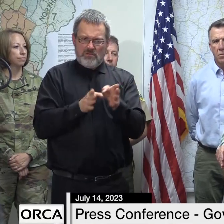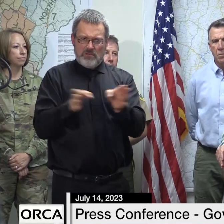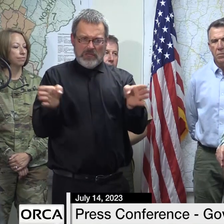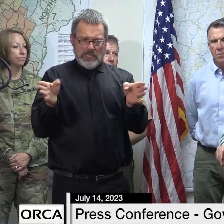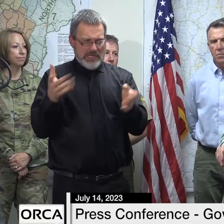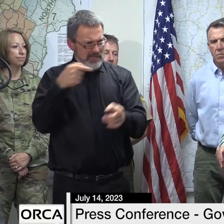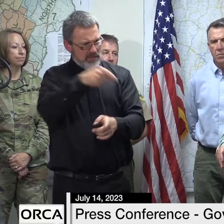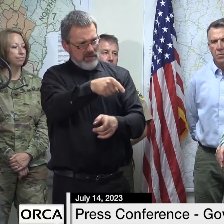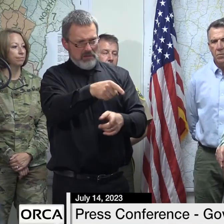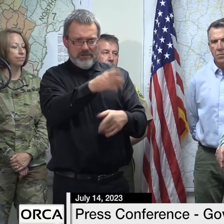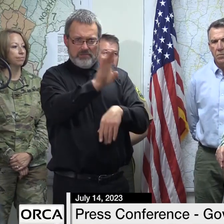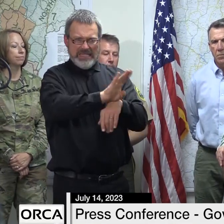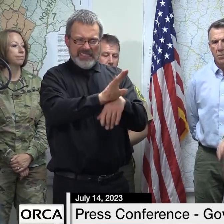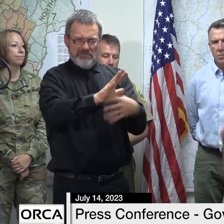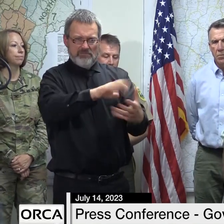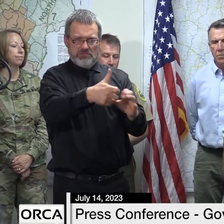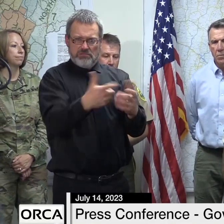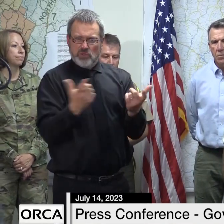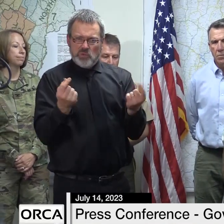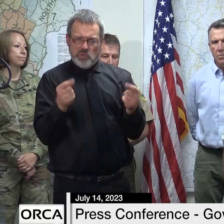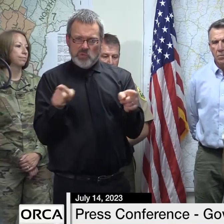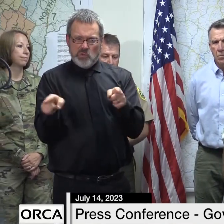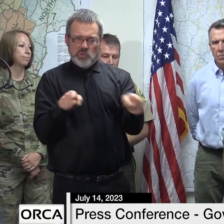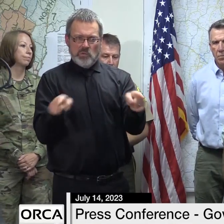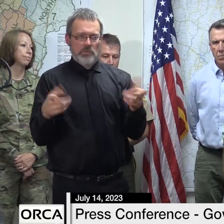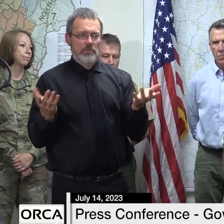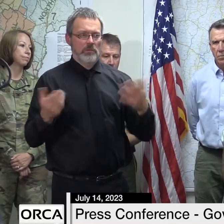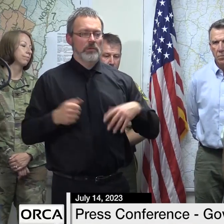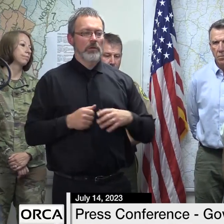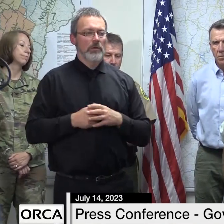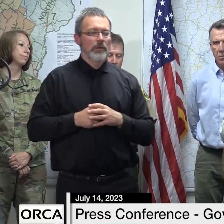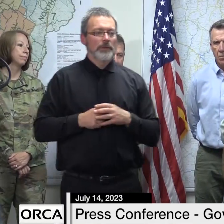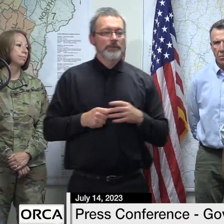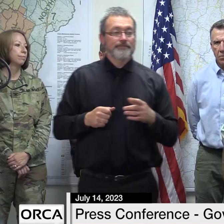Yeah, those we have concern for our